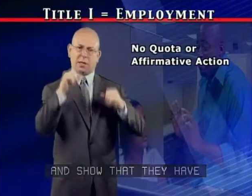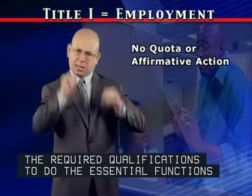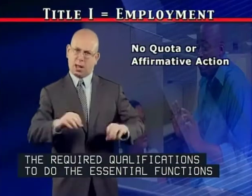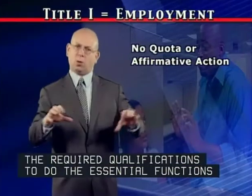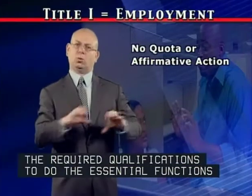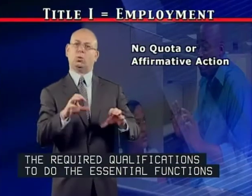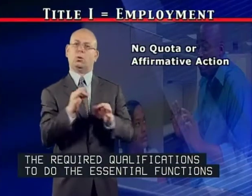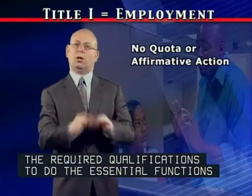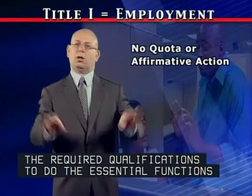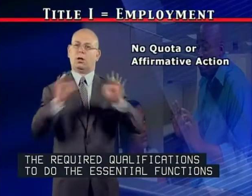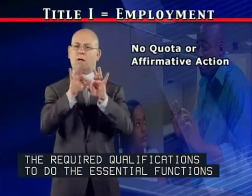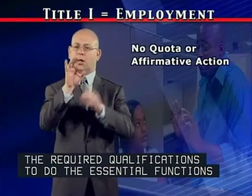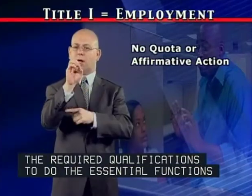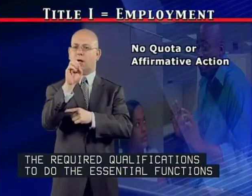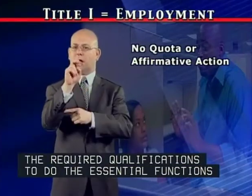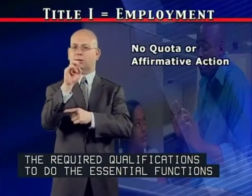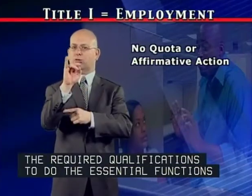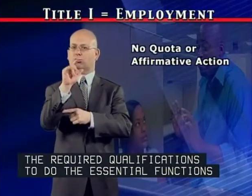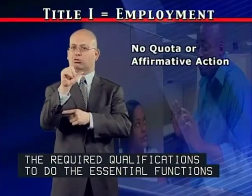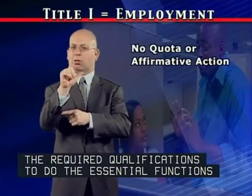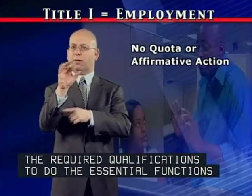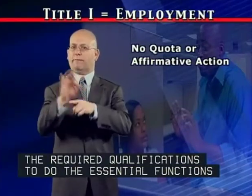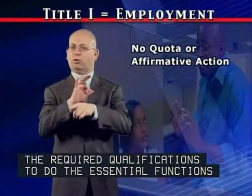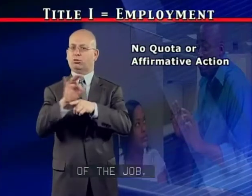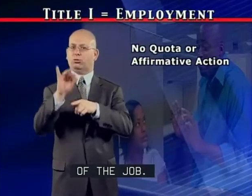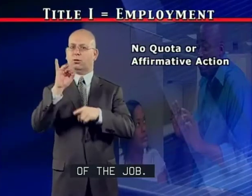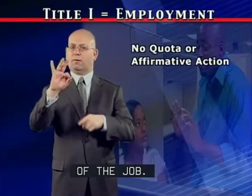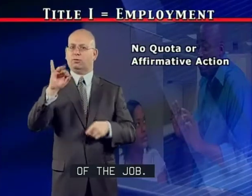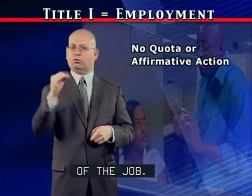have the required qualifications to do the essential functions of the job.